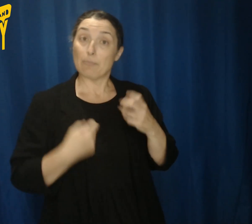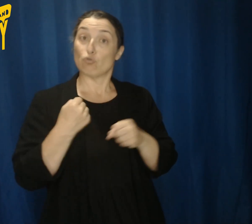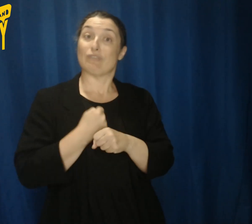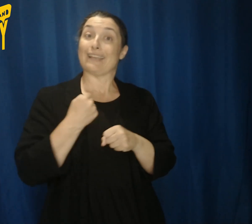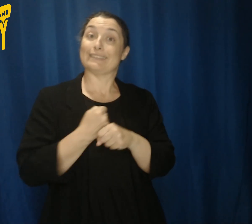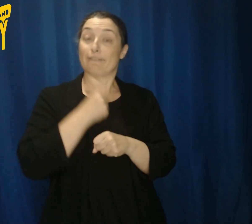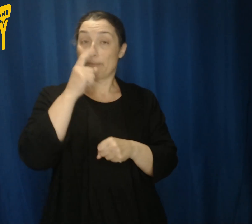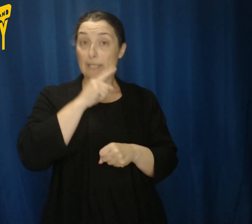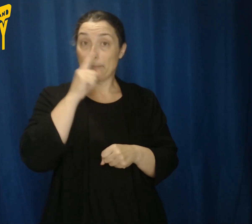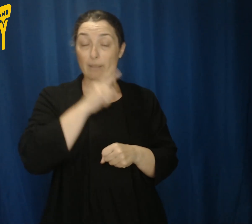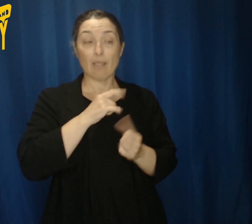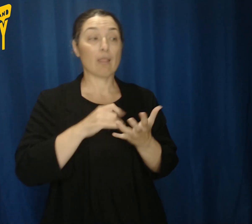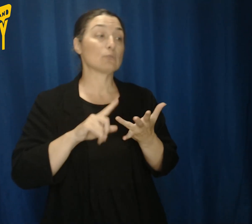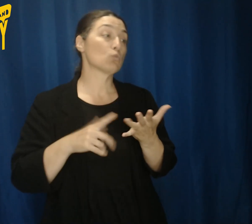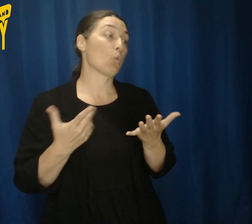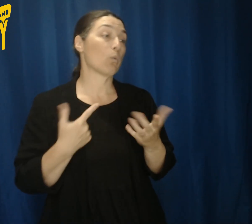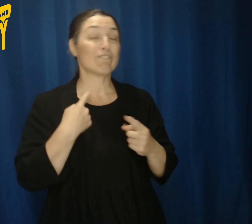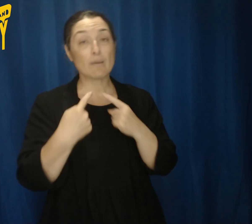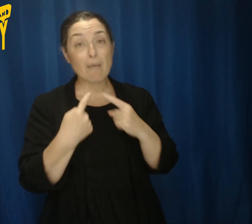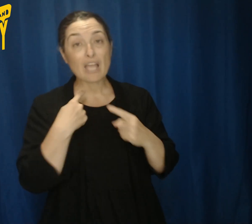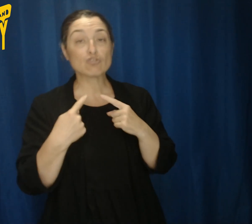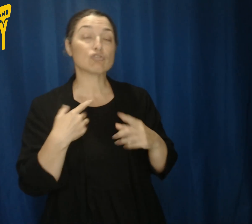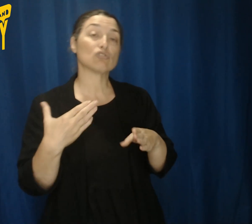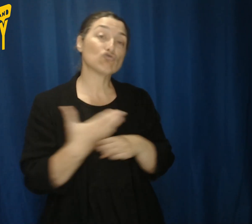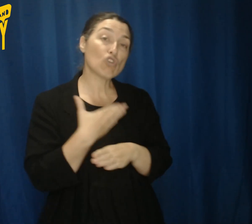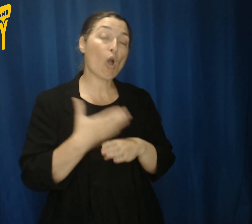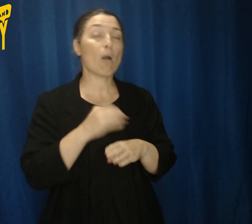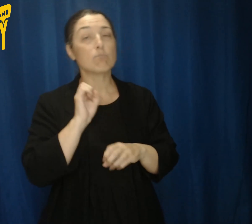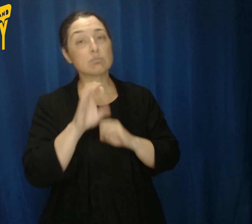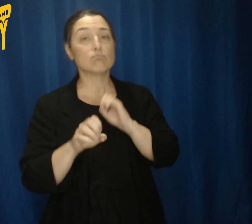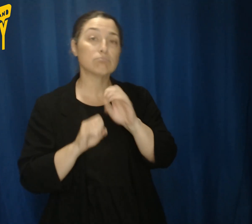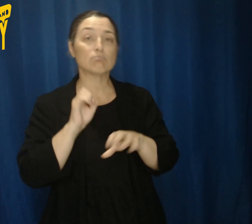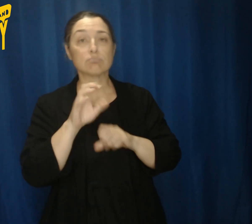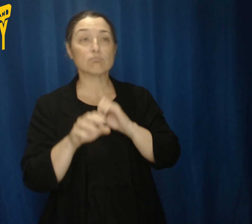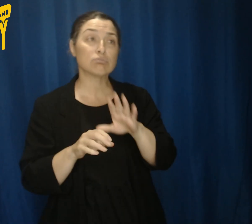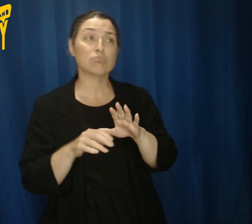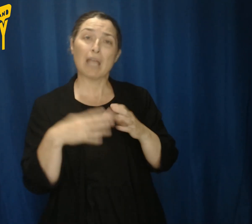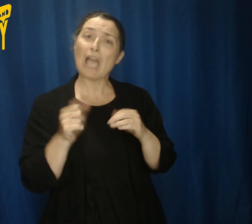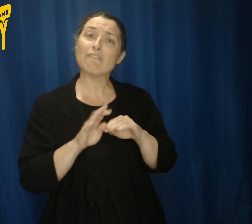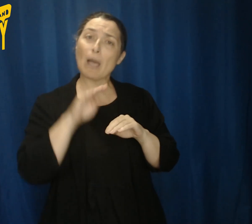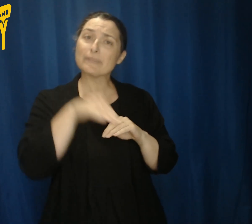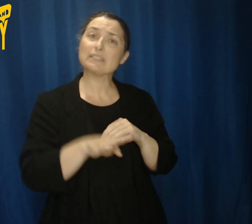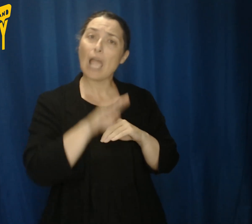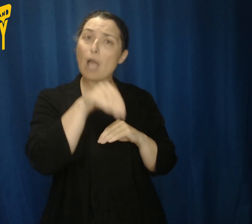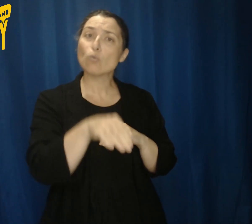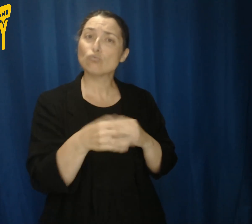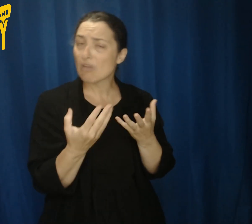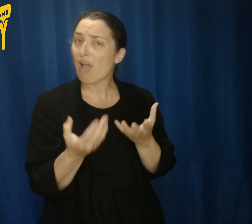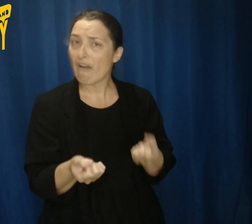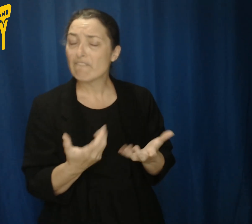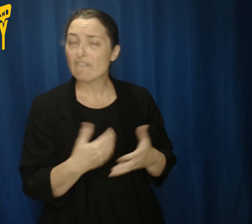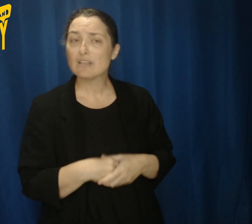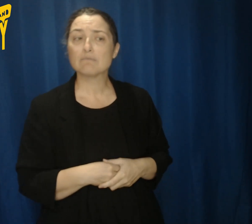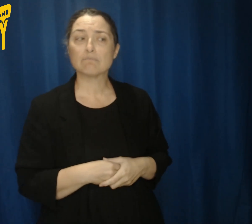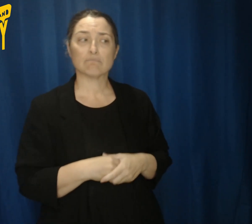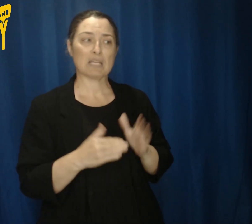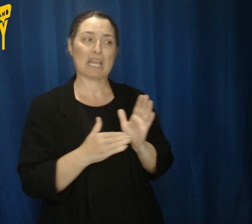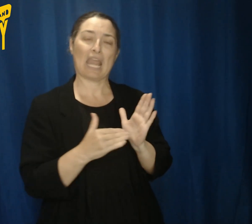post bits of news and jobs and stuff like that. And it's had its ups and downs of living. And now it's in kind of a